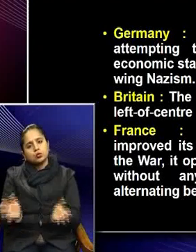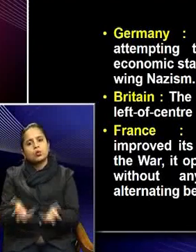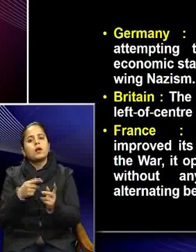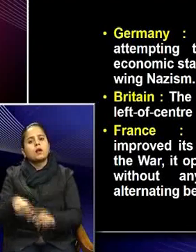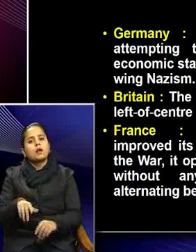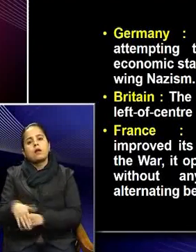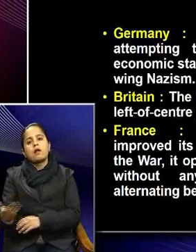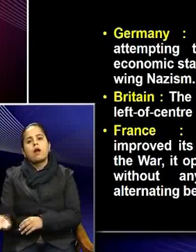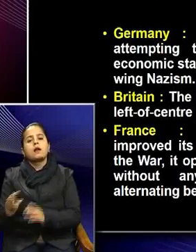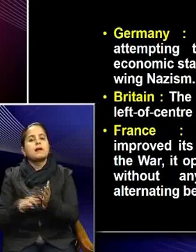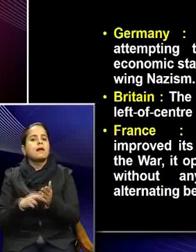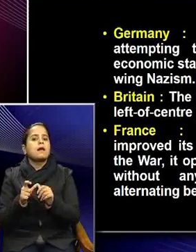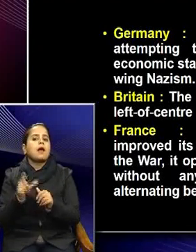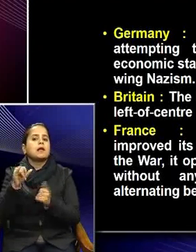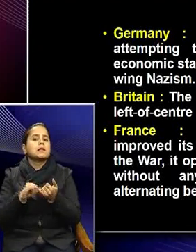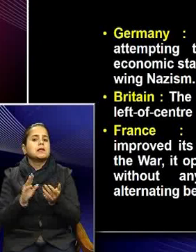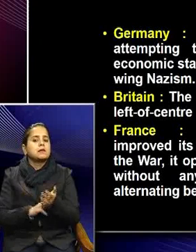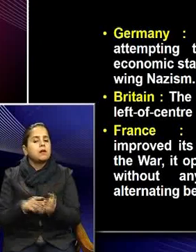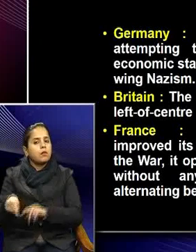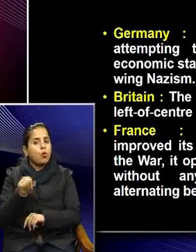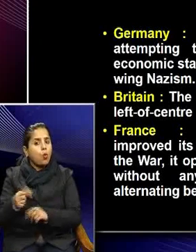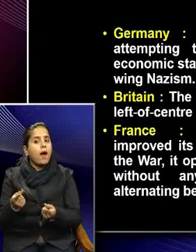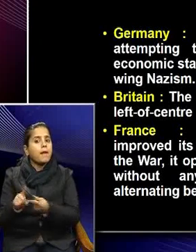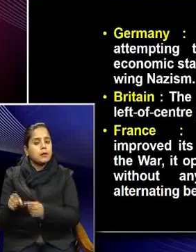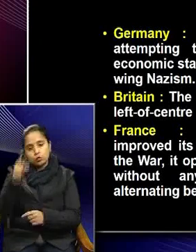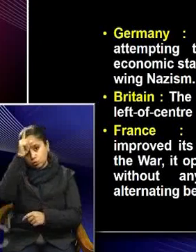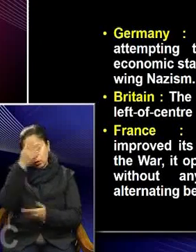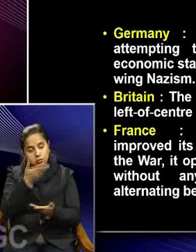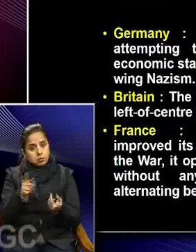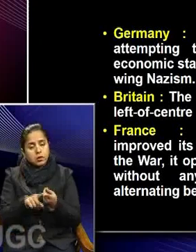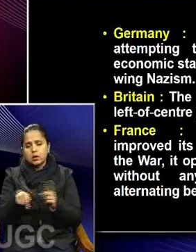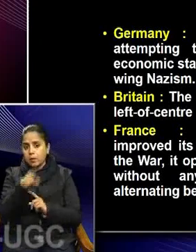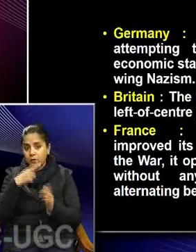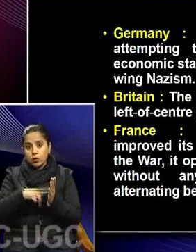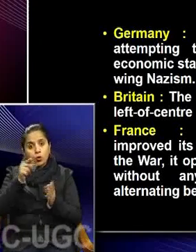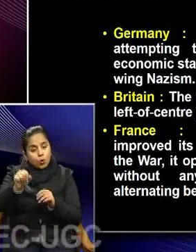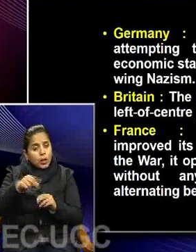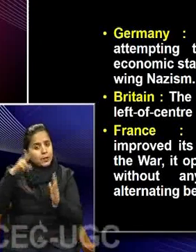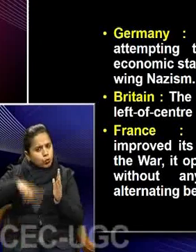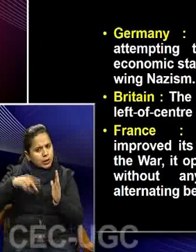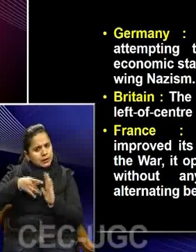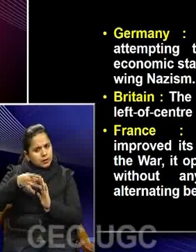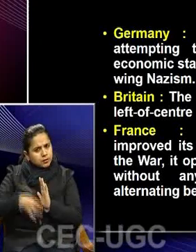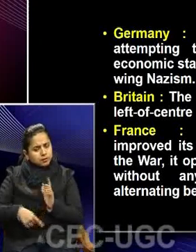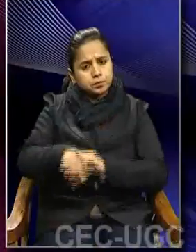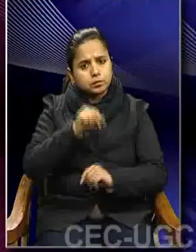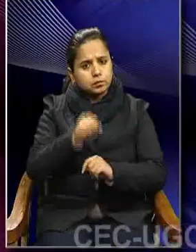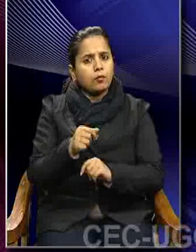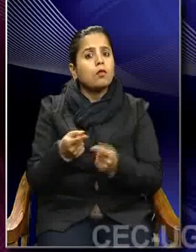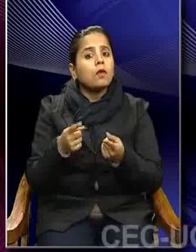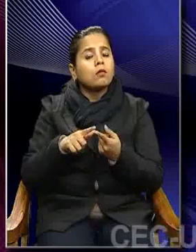right-wing Nazism. So this is what is happening in Germany, although if you read in detail you will find that the Stresemann